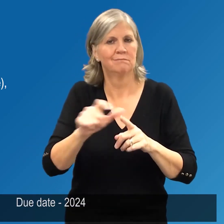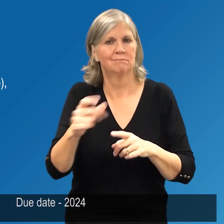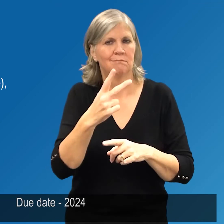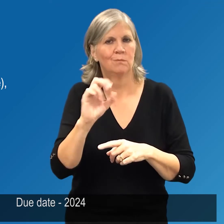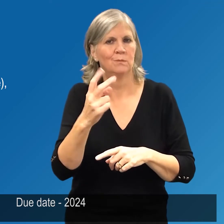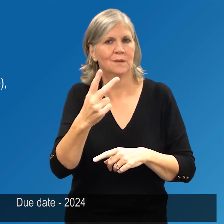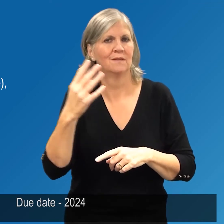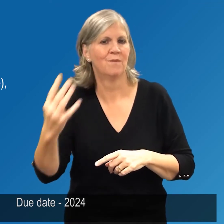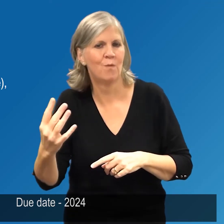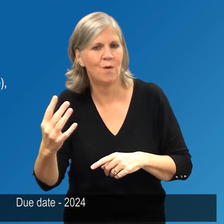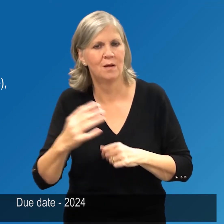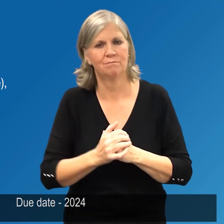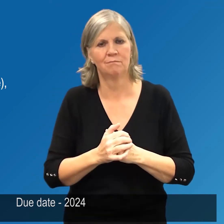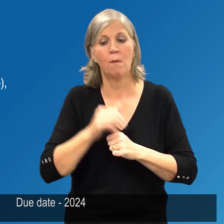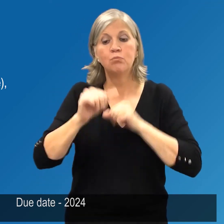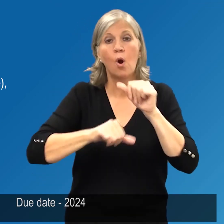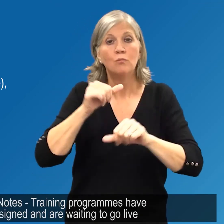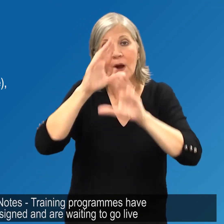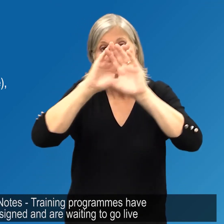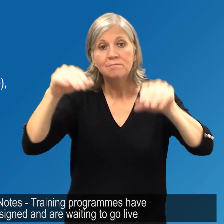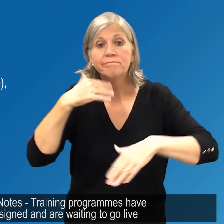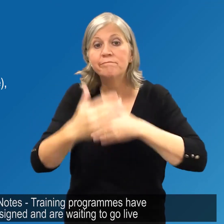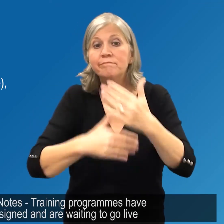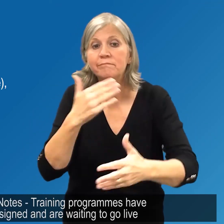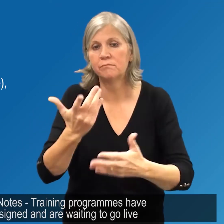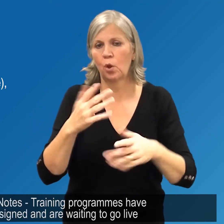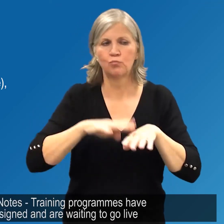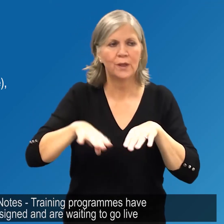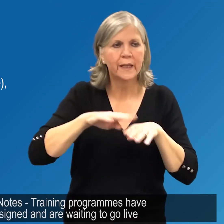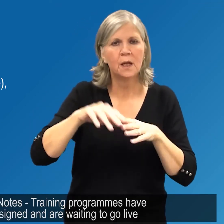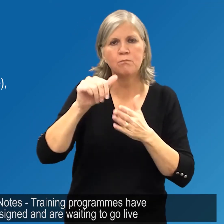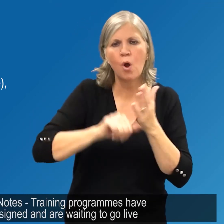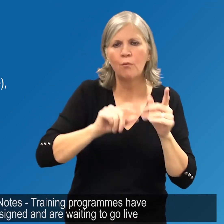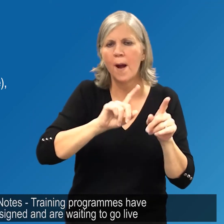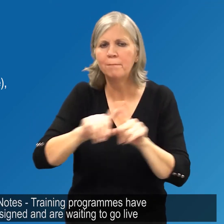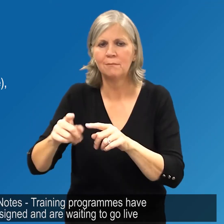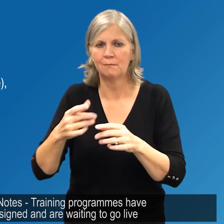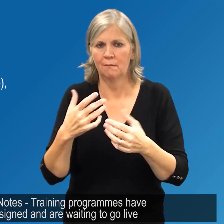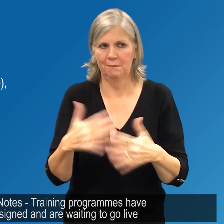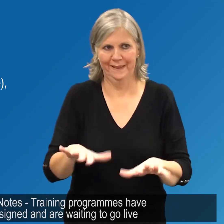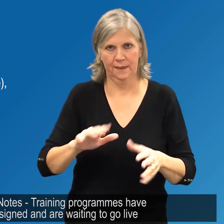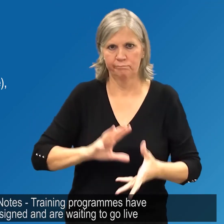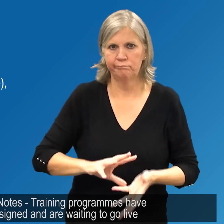Due date June 2024. Progress notes. Training